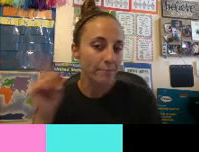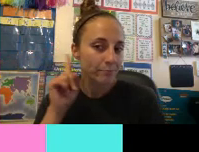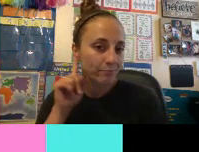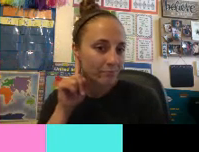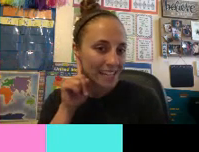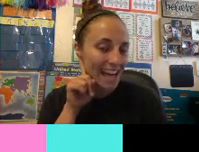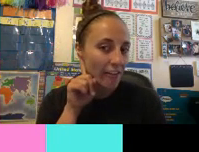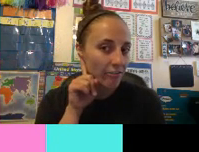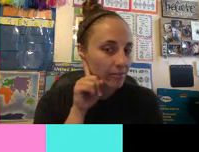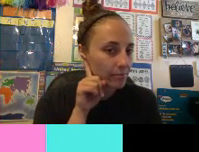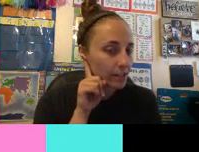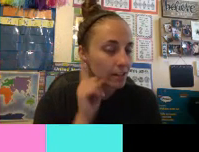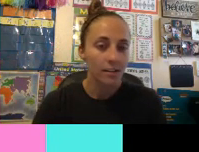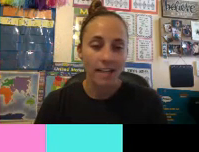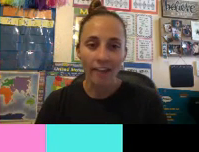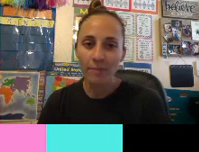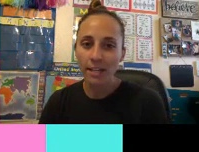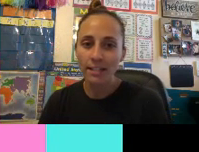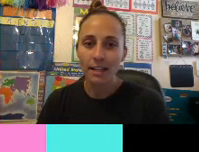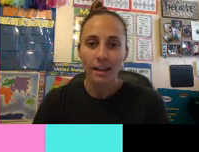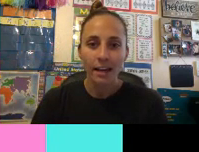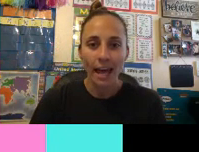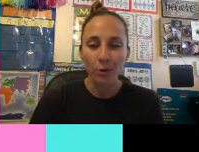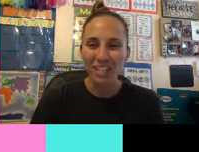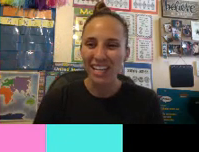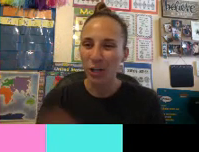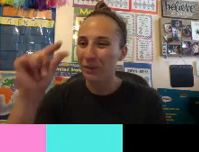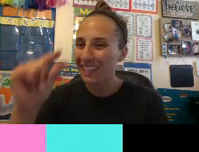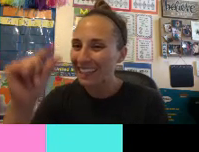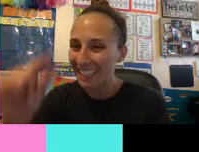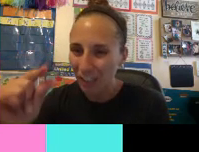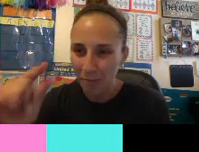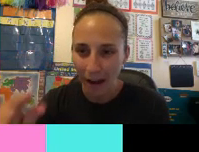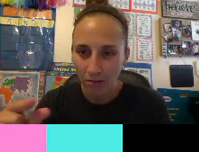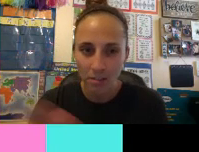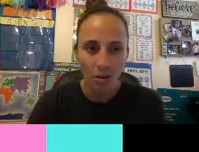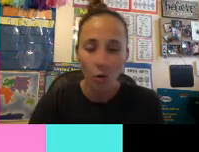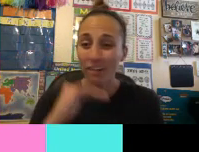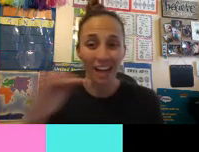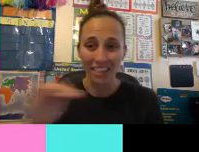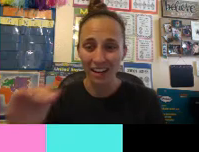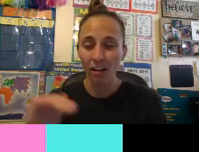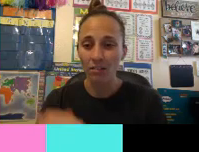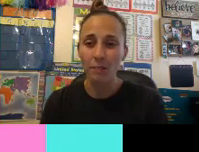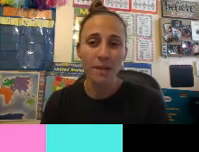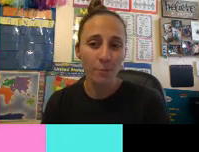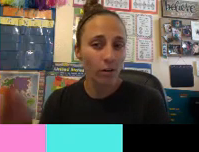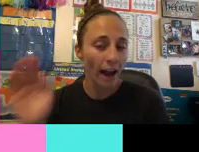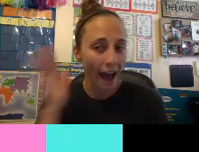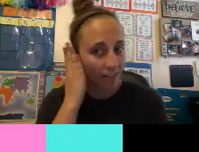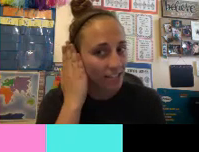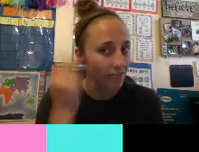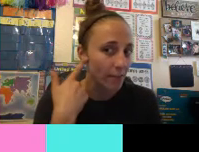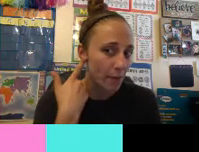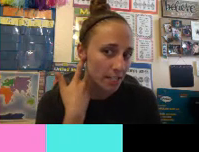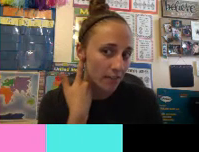Say it. Deaf. Deaf means able to hear really little amounts or nothing at all. Some people are